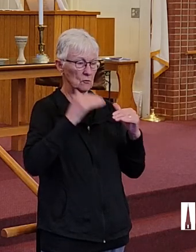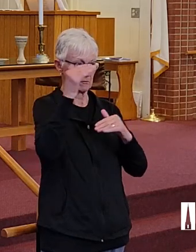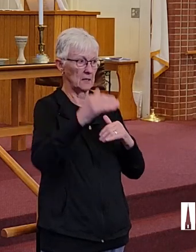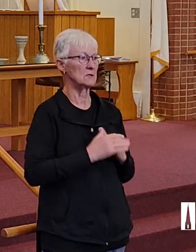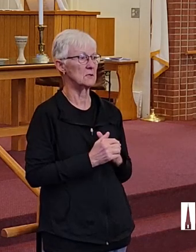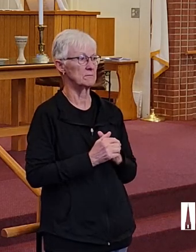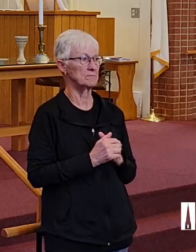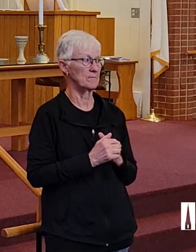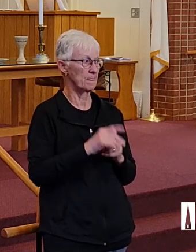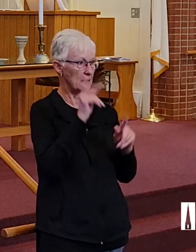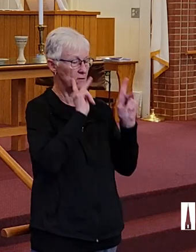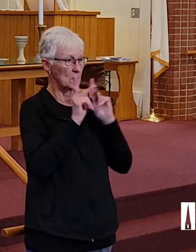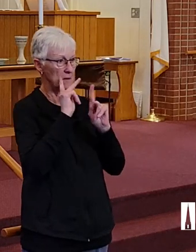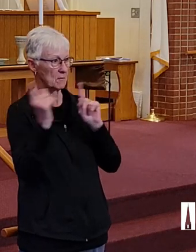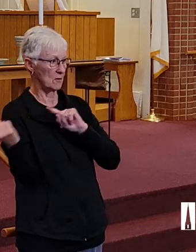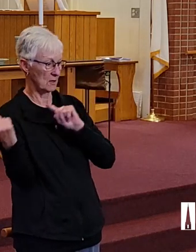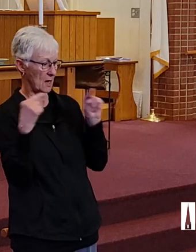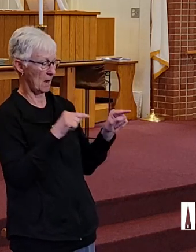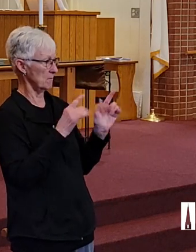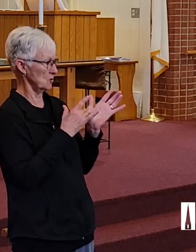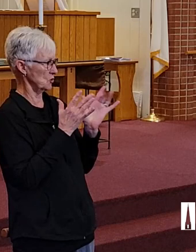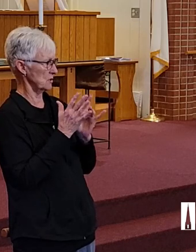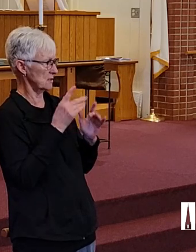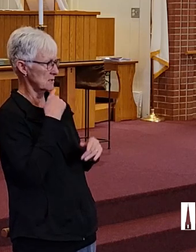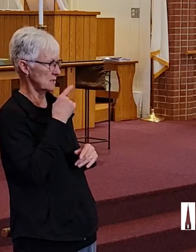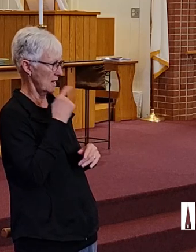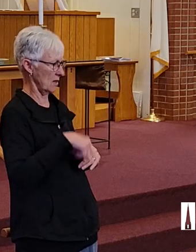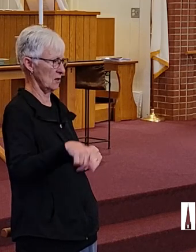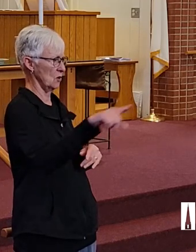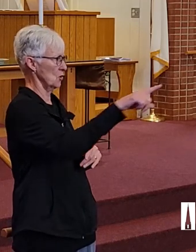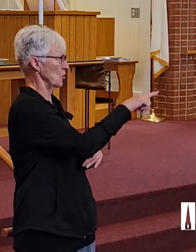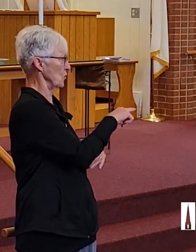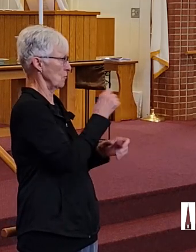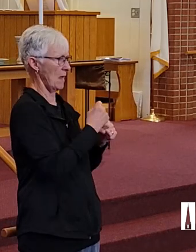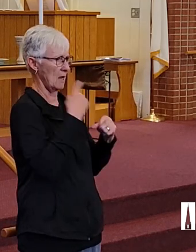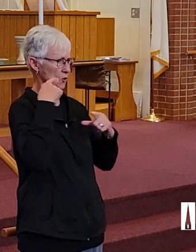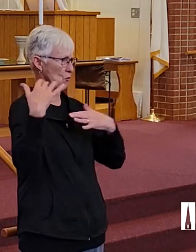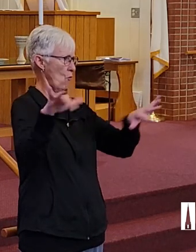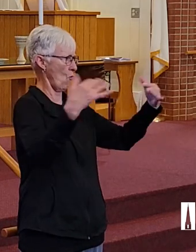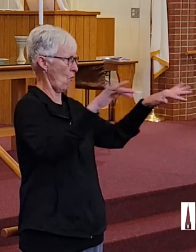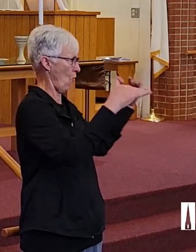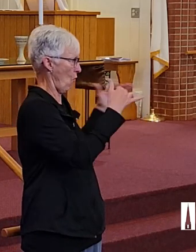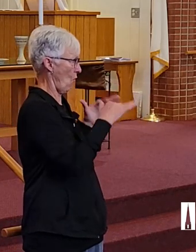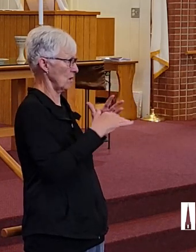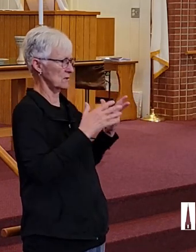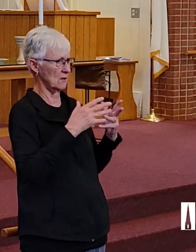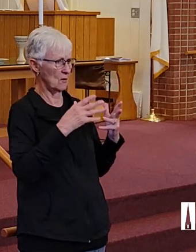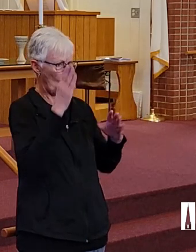the flute players and the crowd making a commotion, he said, "Go away, for the girl is not dead, but